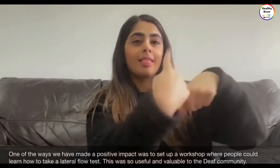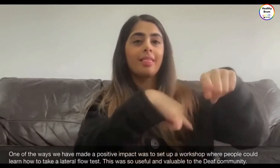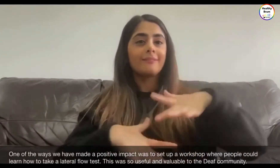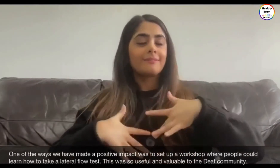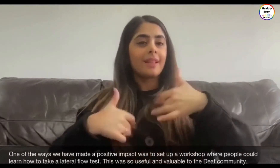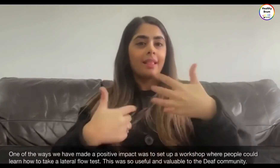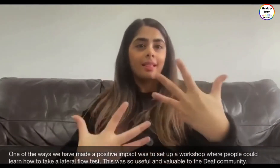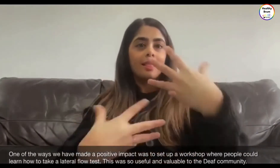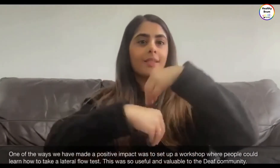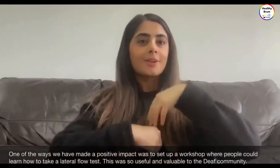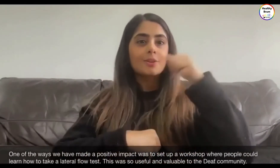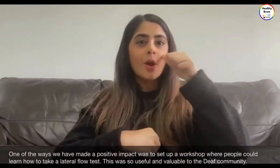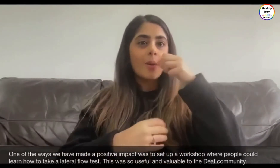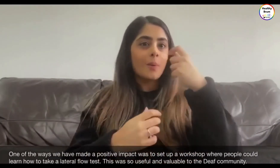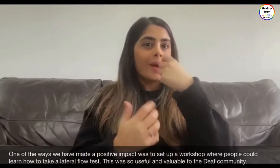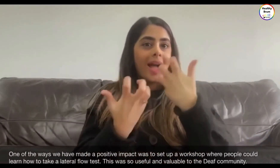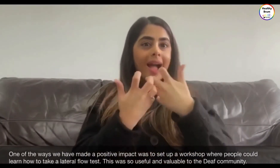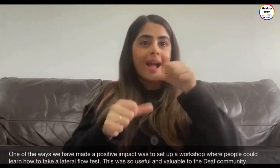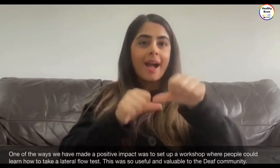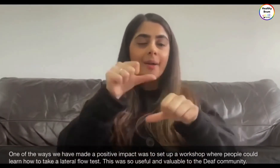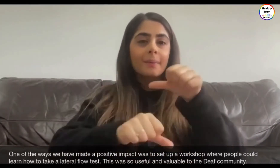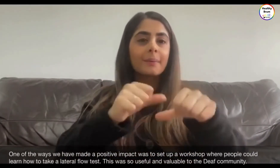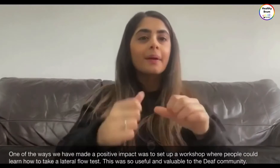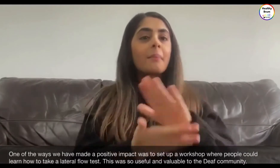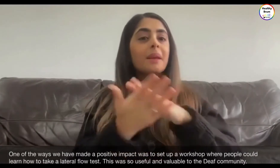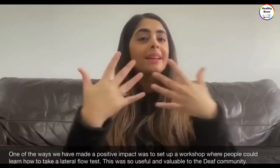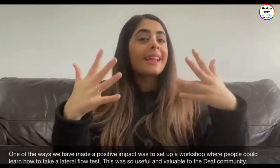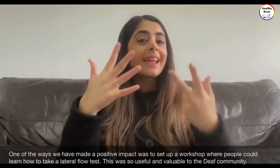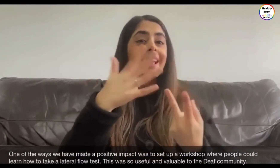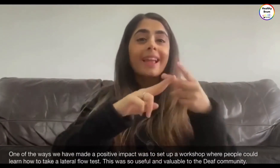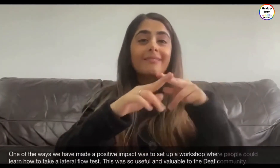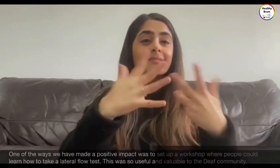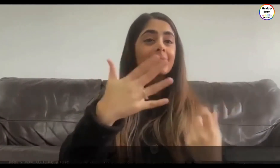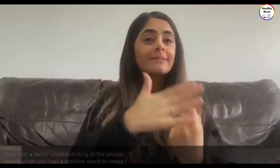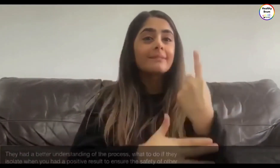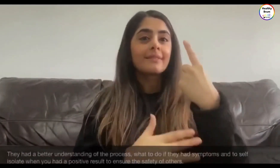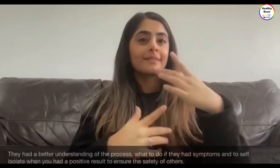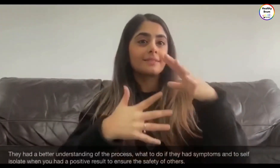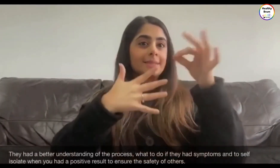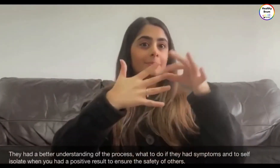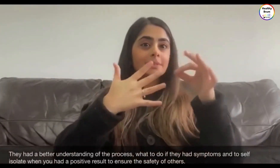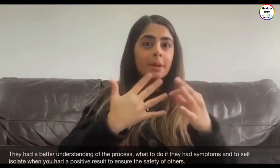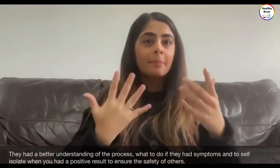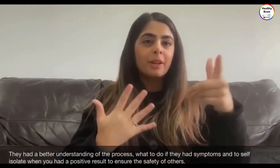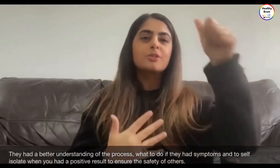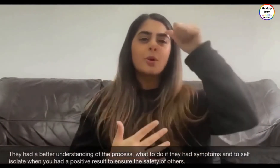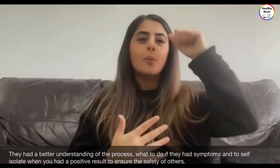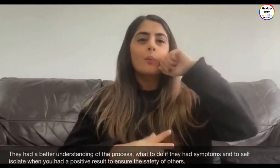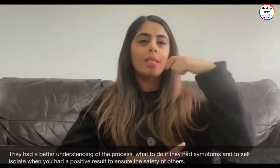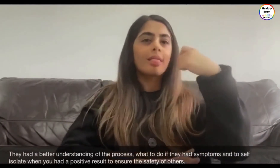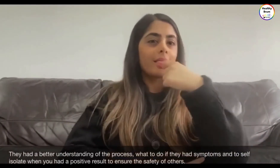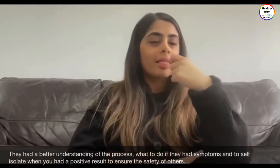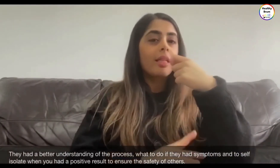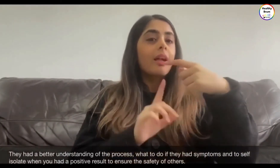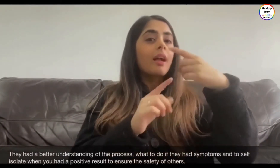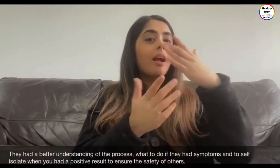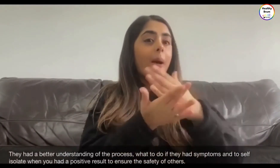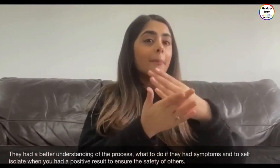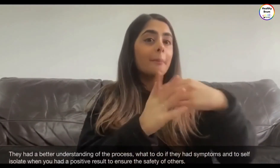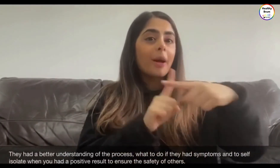This was so useful and valuable to the deaf community. They had a better understanding of the process, what to do if they had symptoms, and to self-isolate if they had a